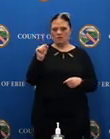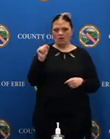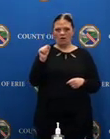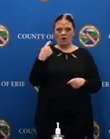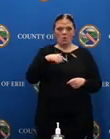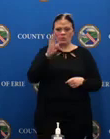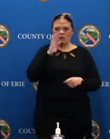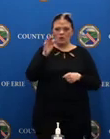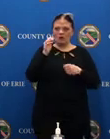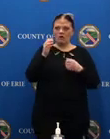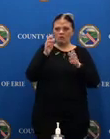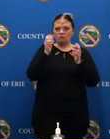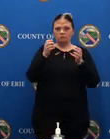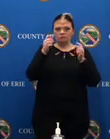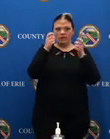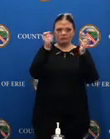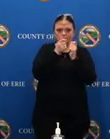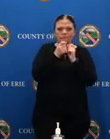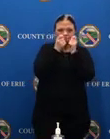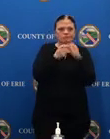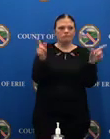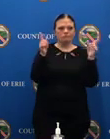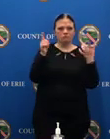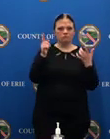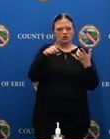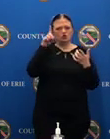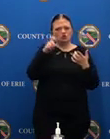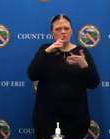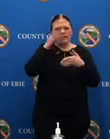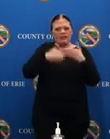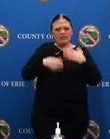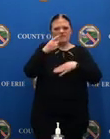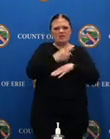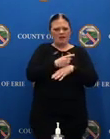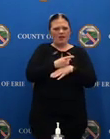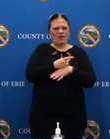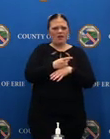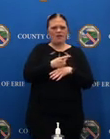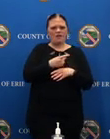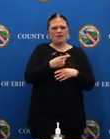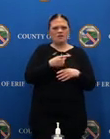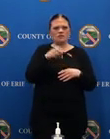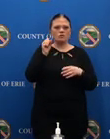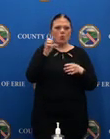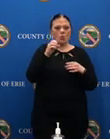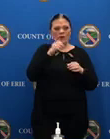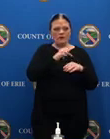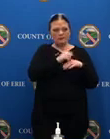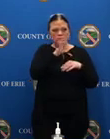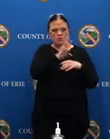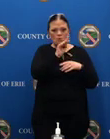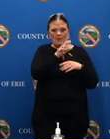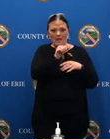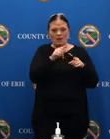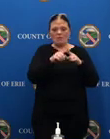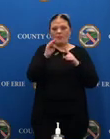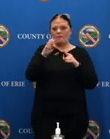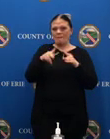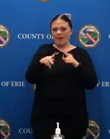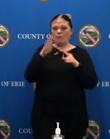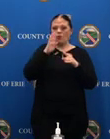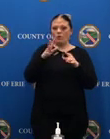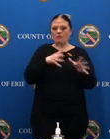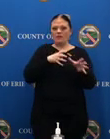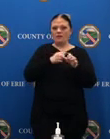information. We should actually have that zip code information by the end of the day that we can release to the media, but the map will be updated